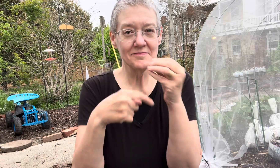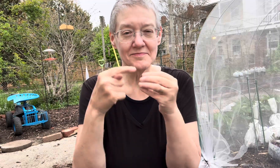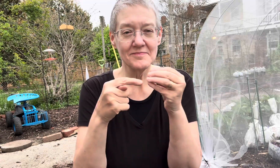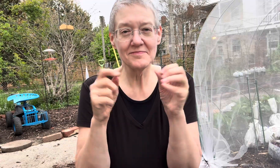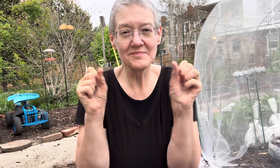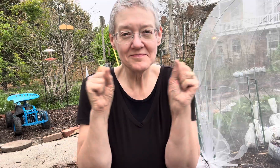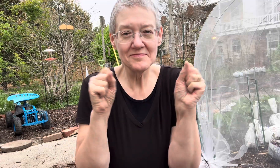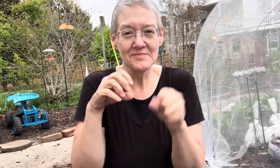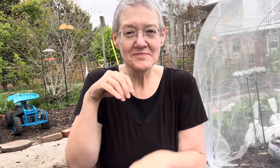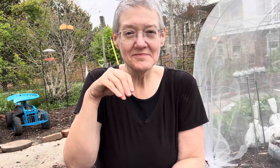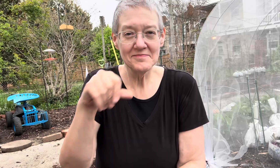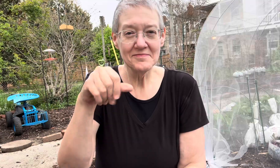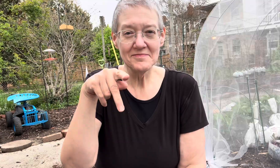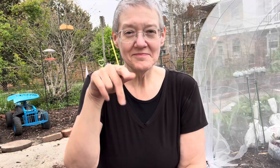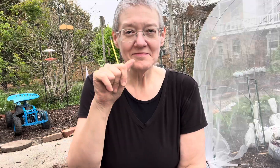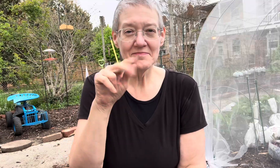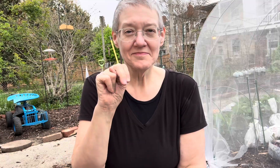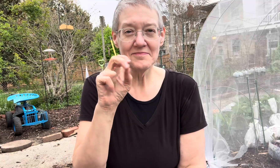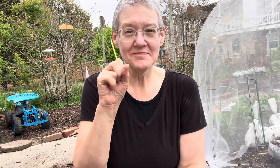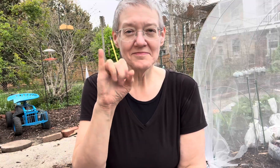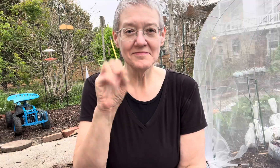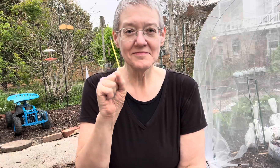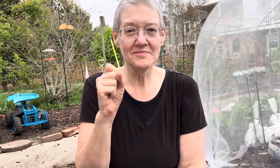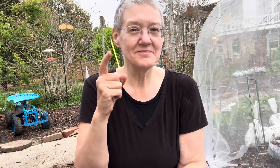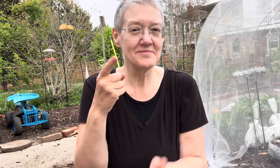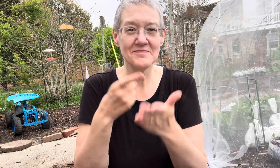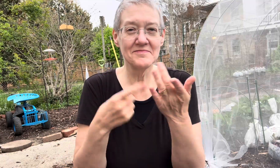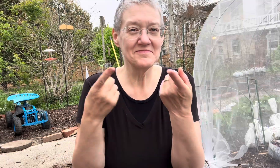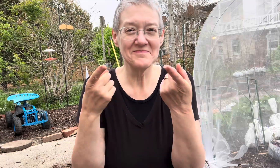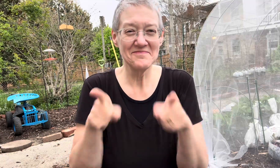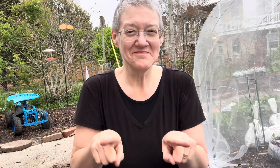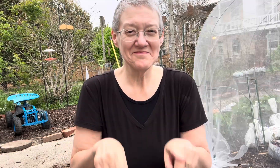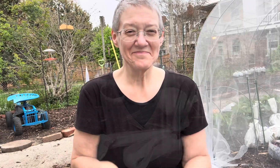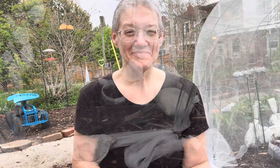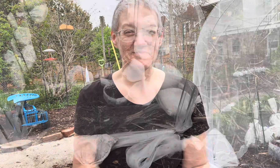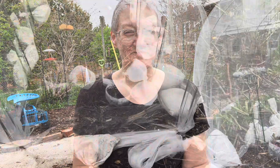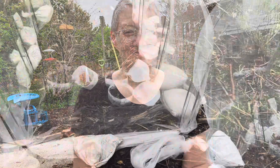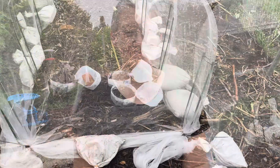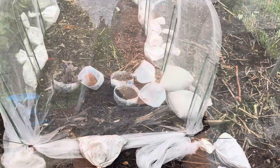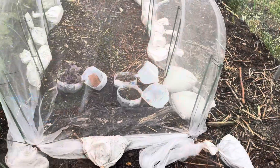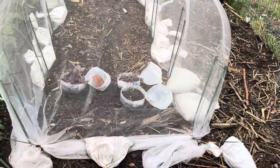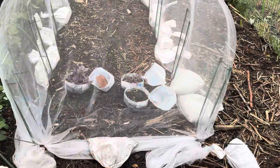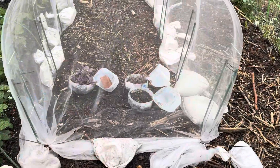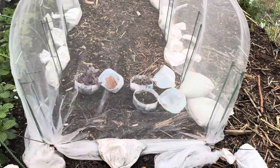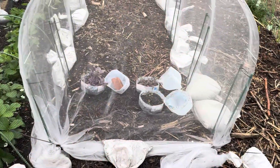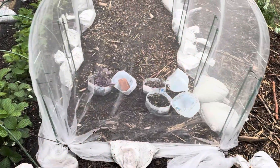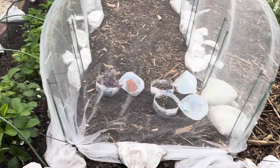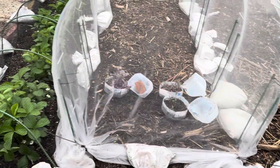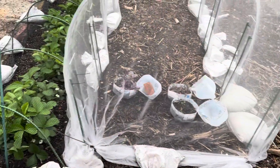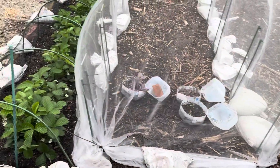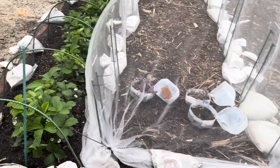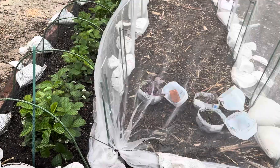whole growing season, and then recommend pansies are good to winter sow or not.